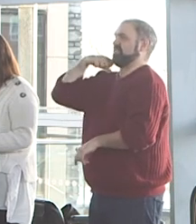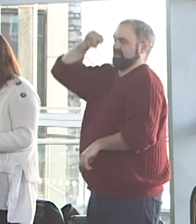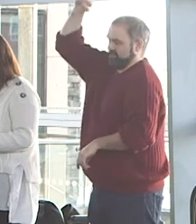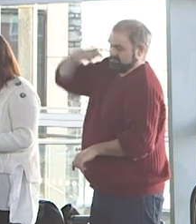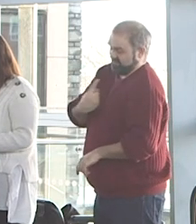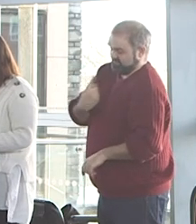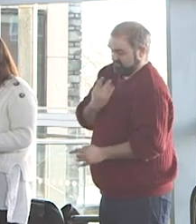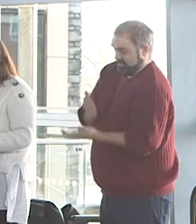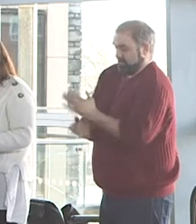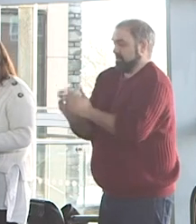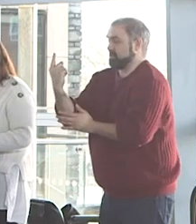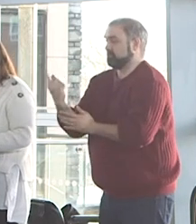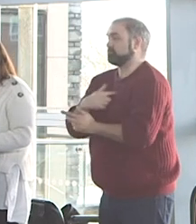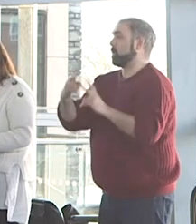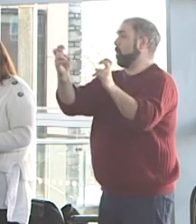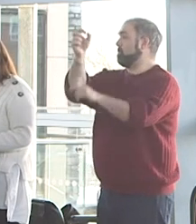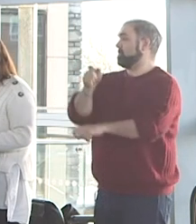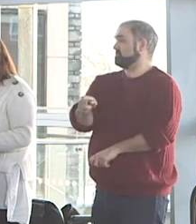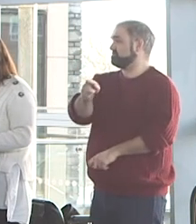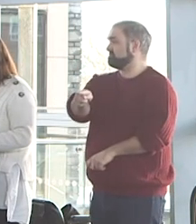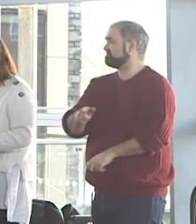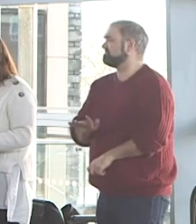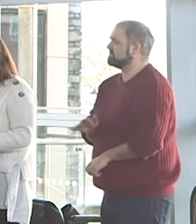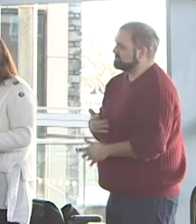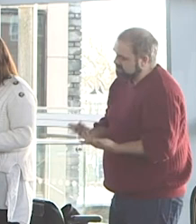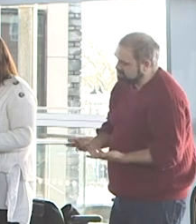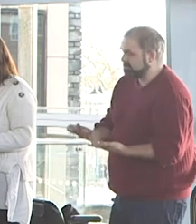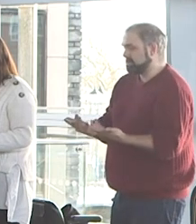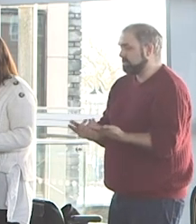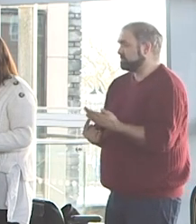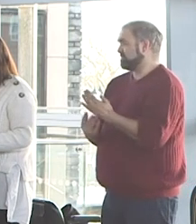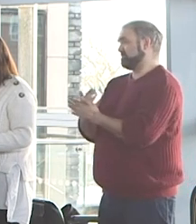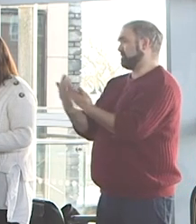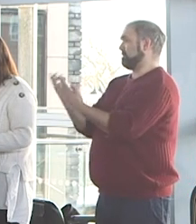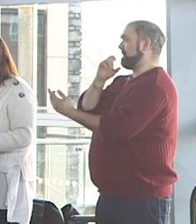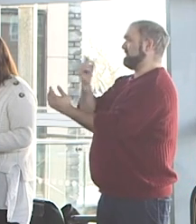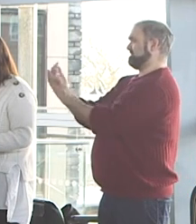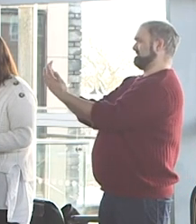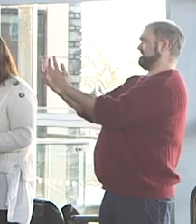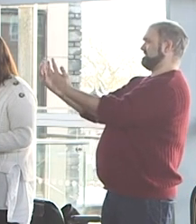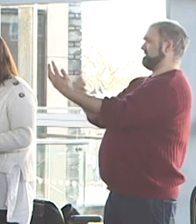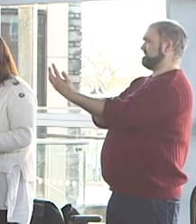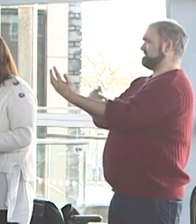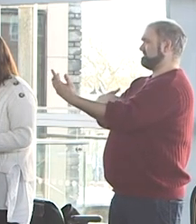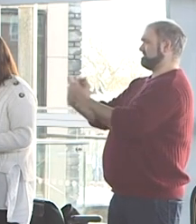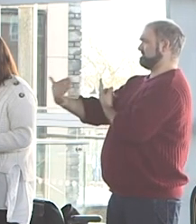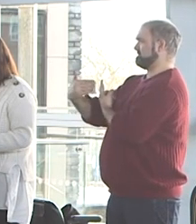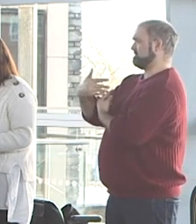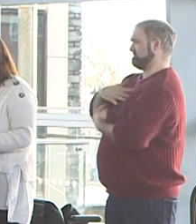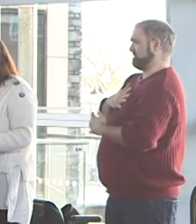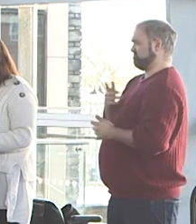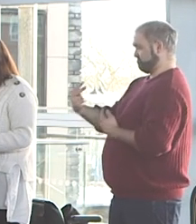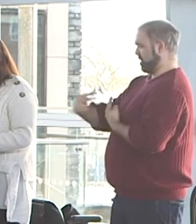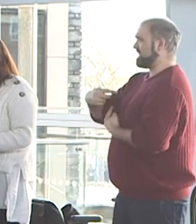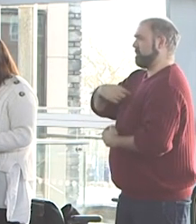post-traumatic stress. I quote, "There were a few more Afghan men at the house, and I think they understood by my manners that I'm